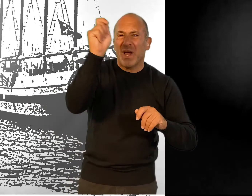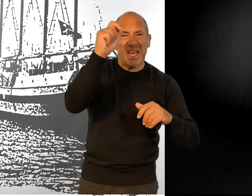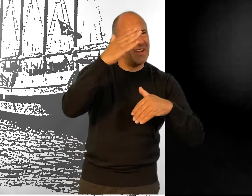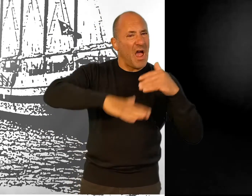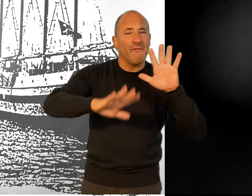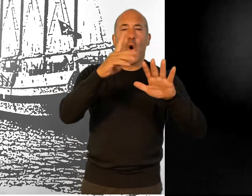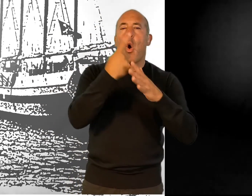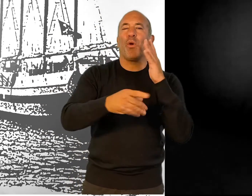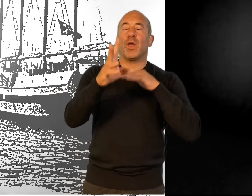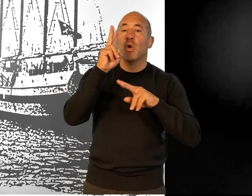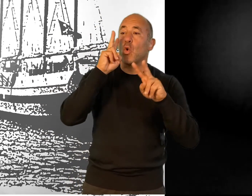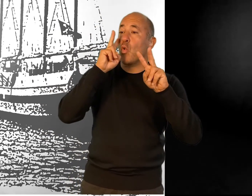death.